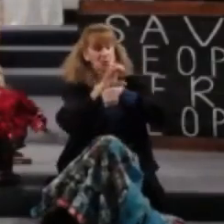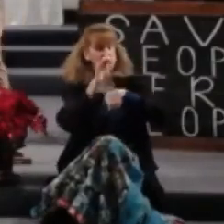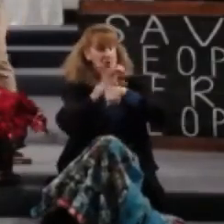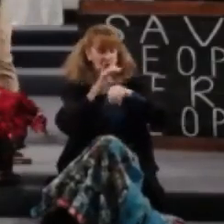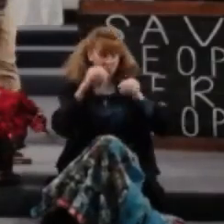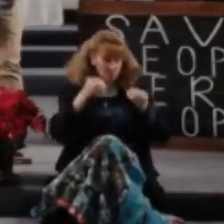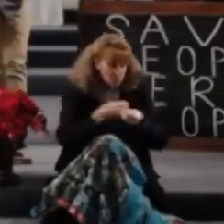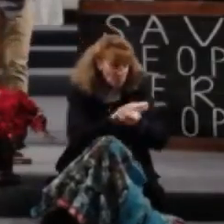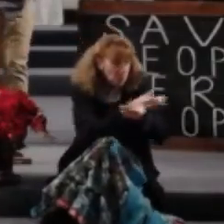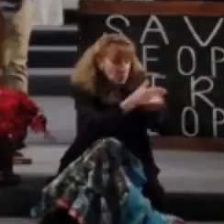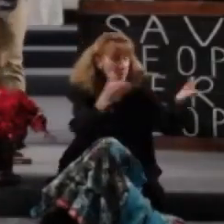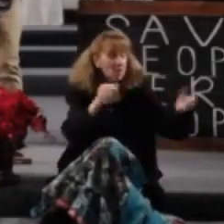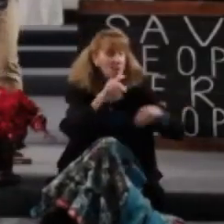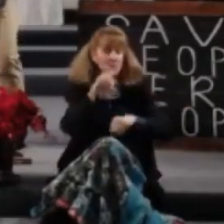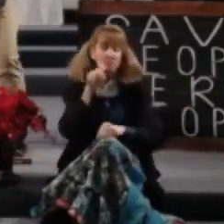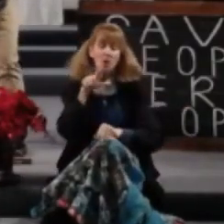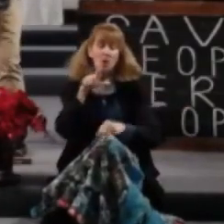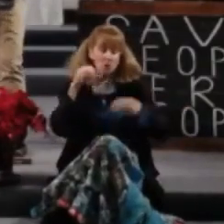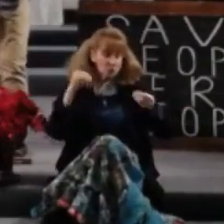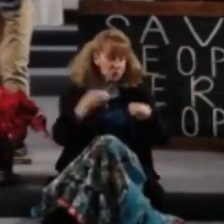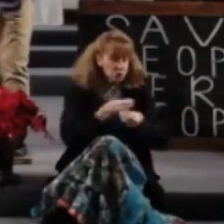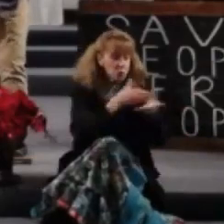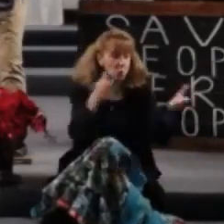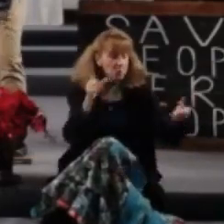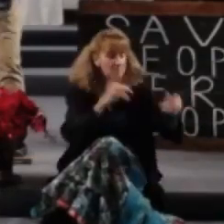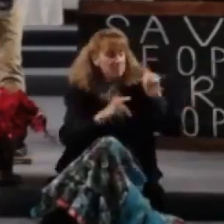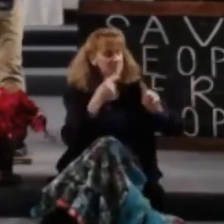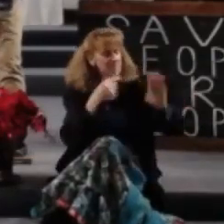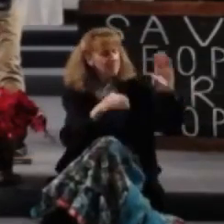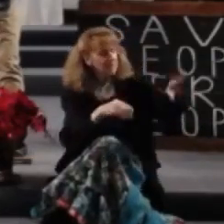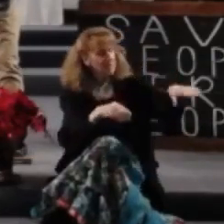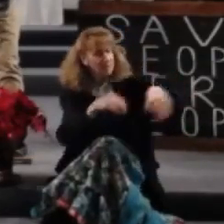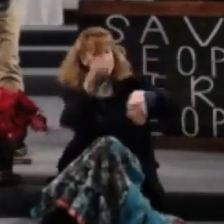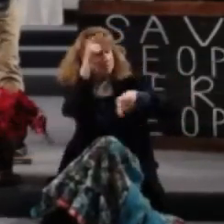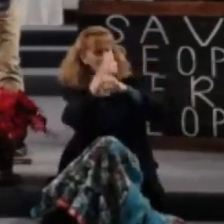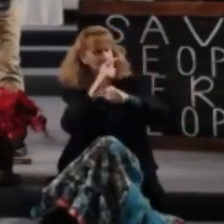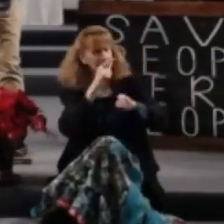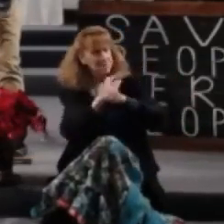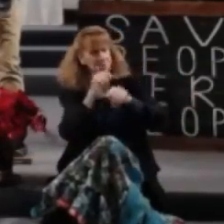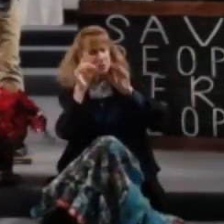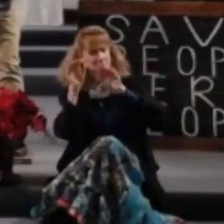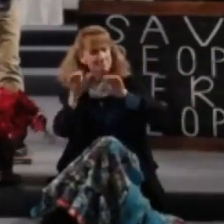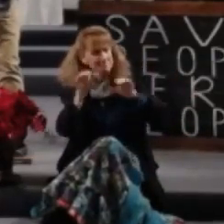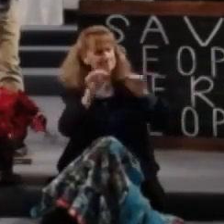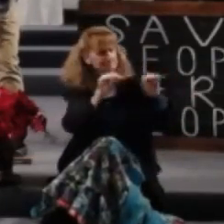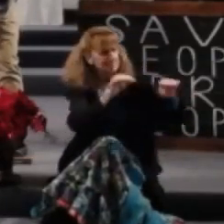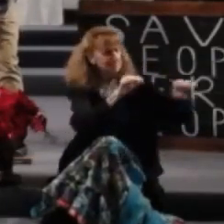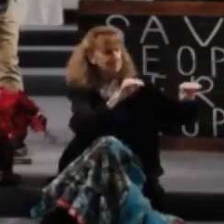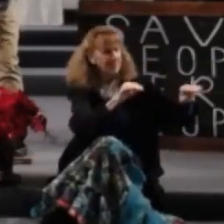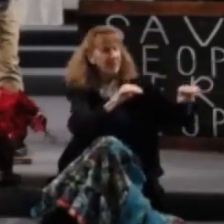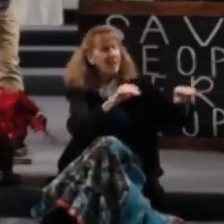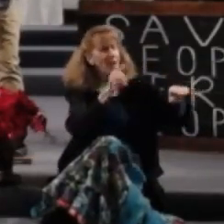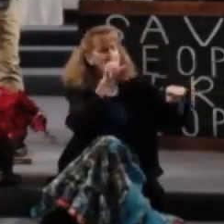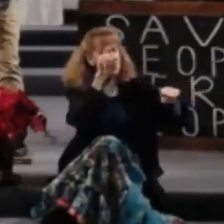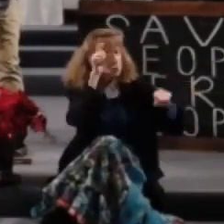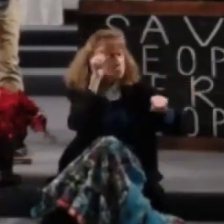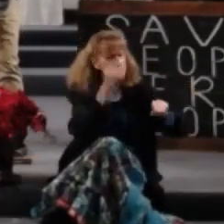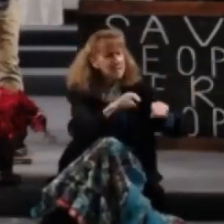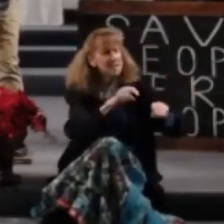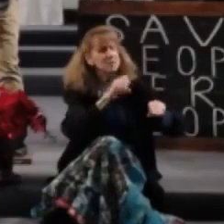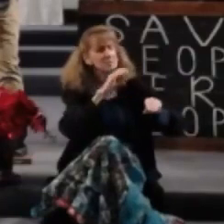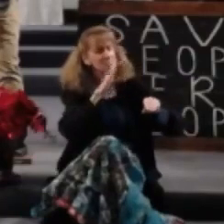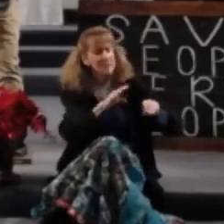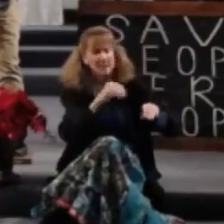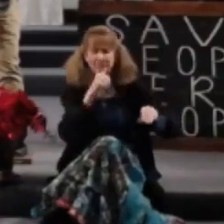letter, and he said in 1 Corinthians 3, 1 through 3, he said, brothers and sisters, I could not address you as spiritual, but as